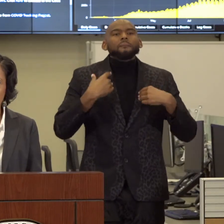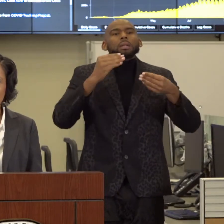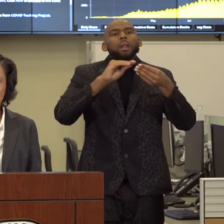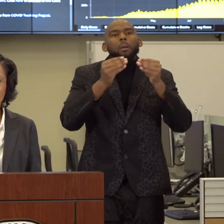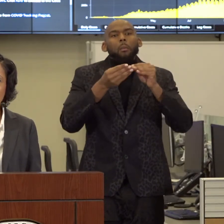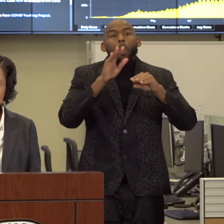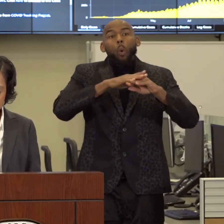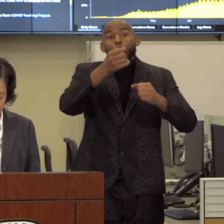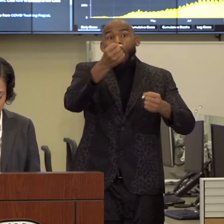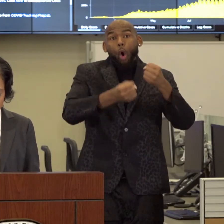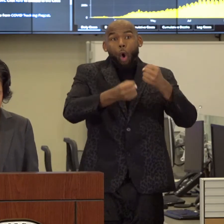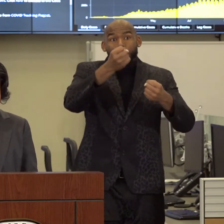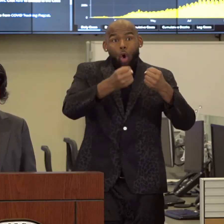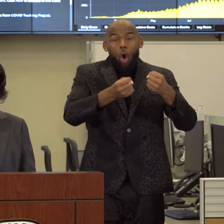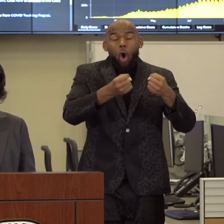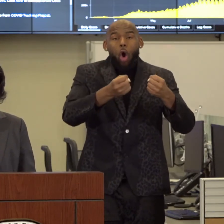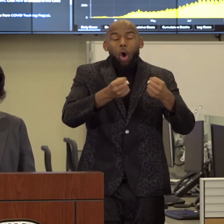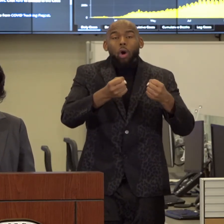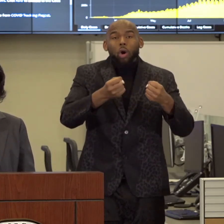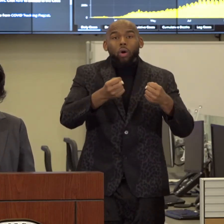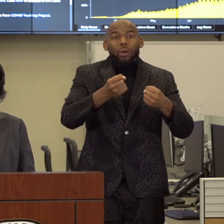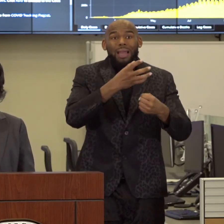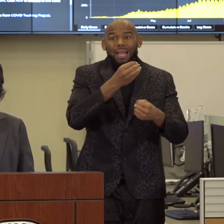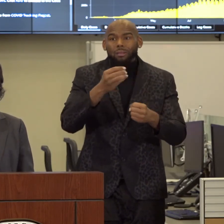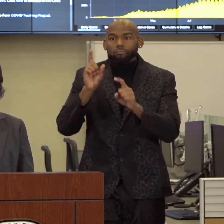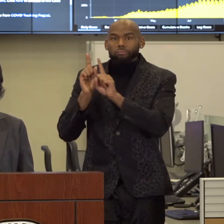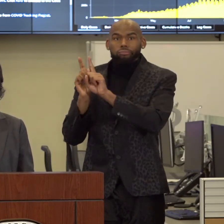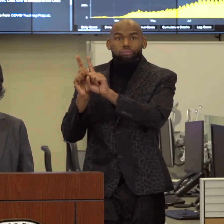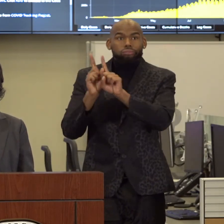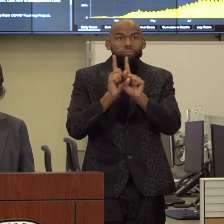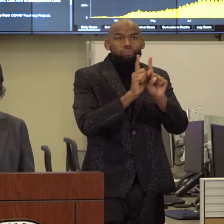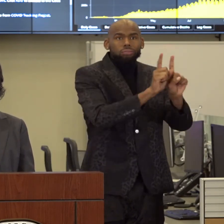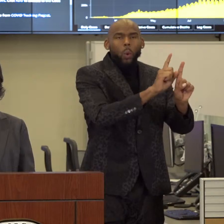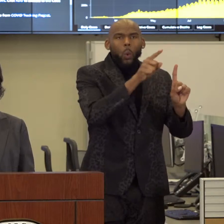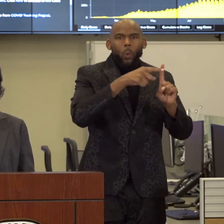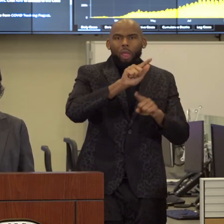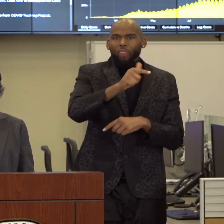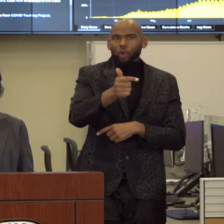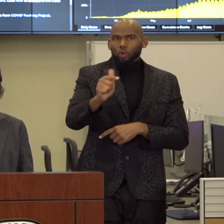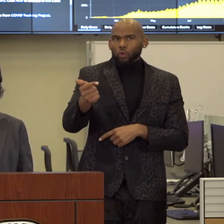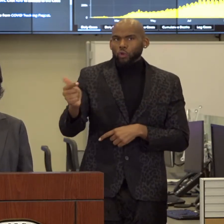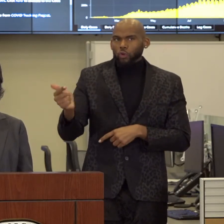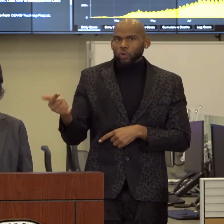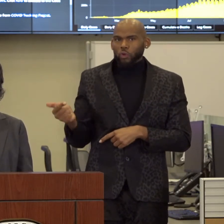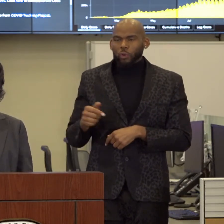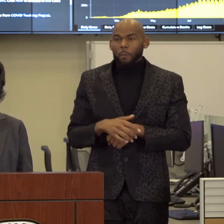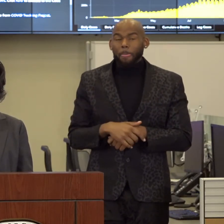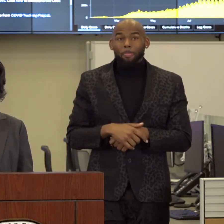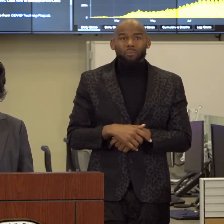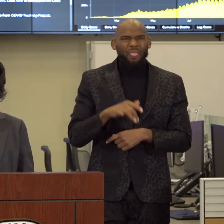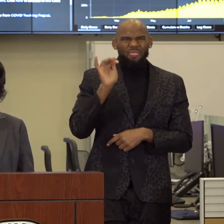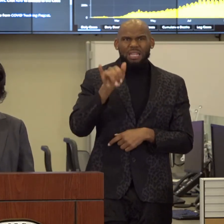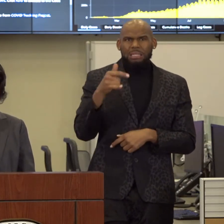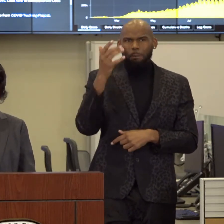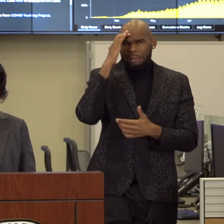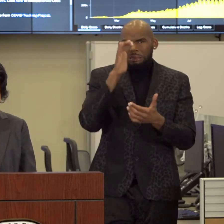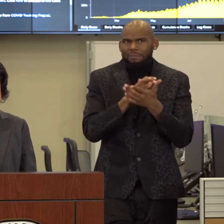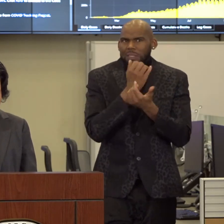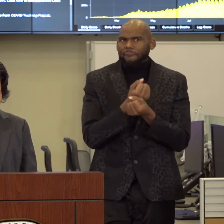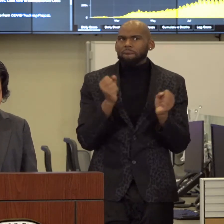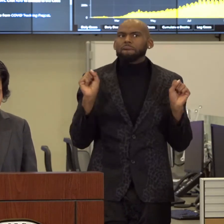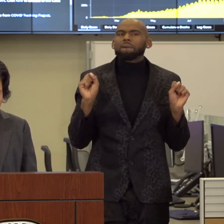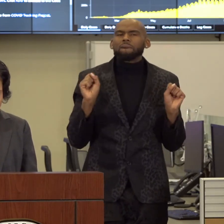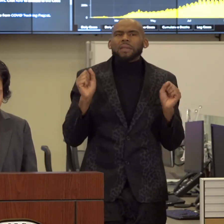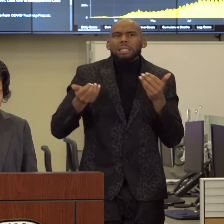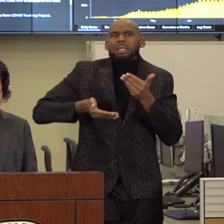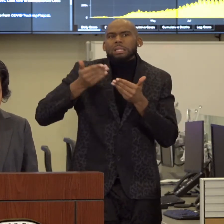car and bring them inside the vaccination site when it's their turn to receive the vaccination. We believe that this will be safest and most